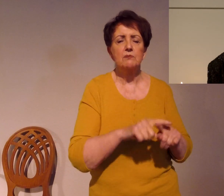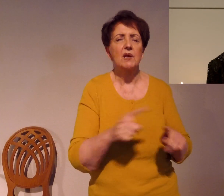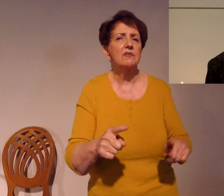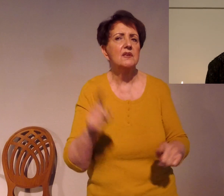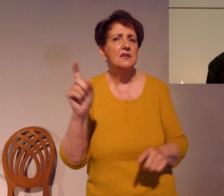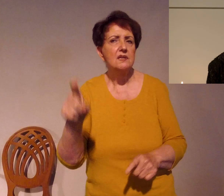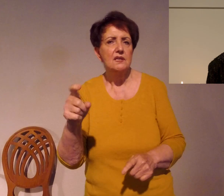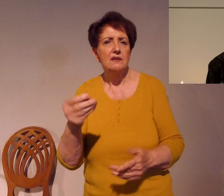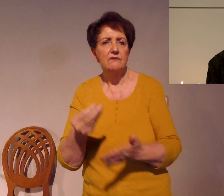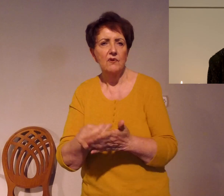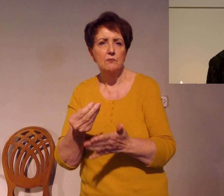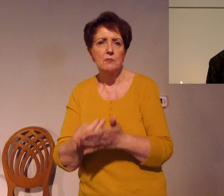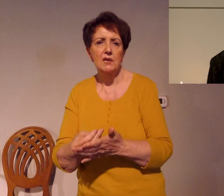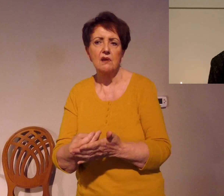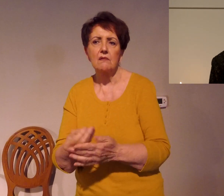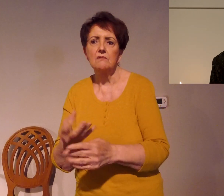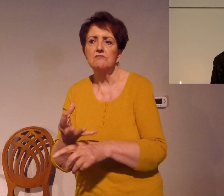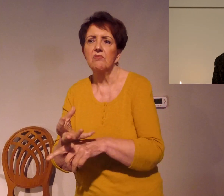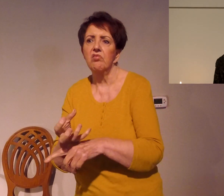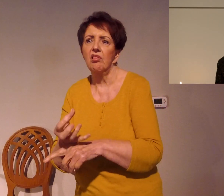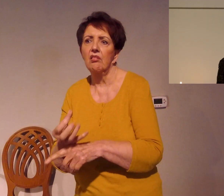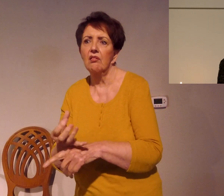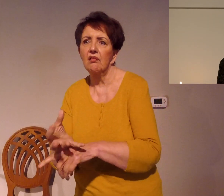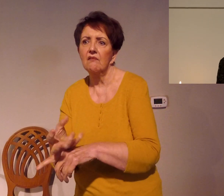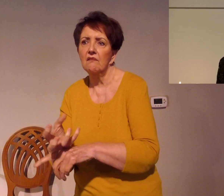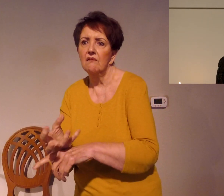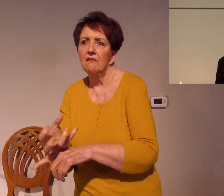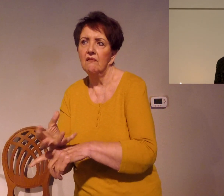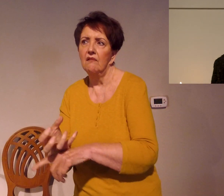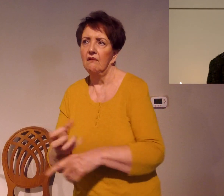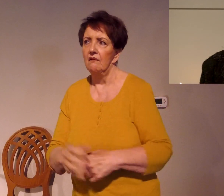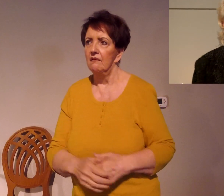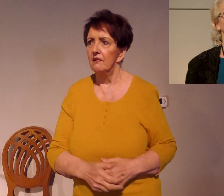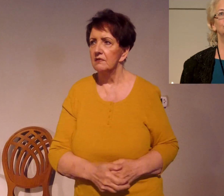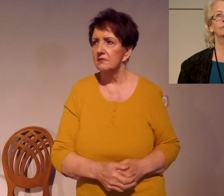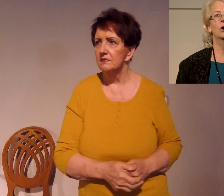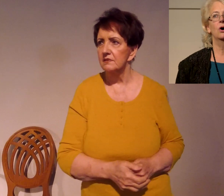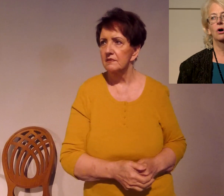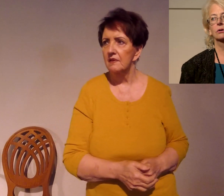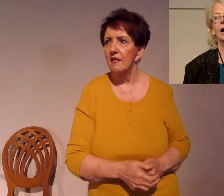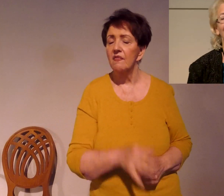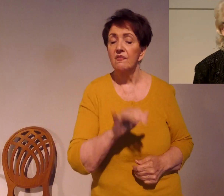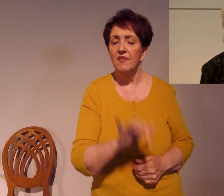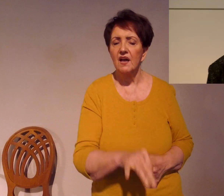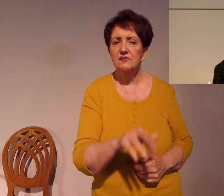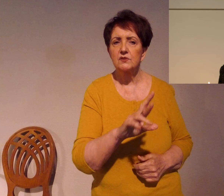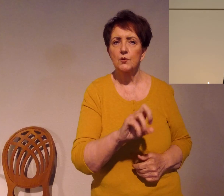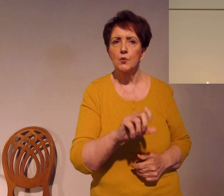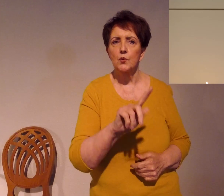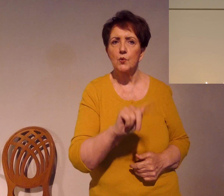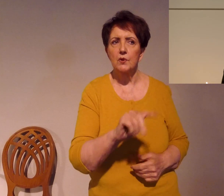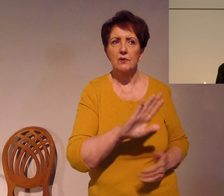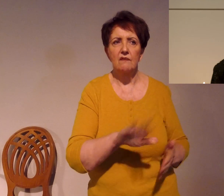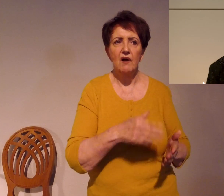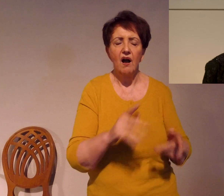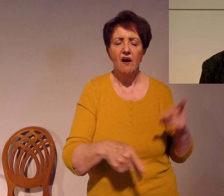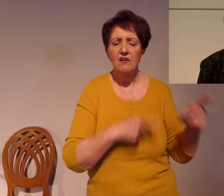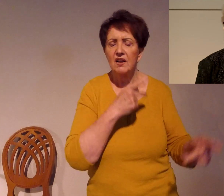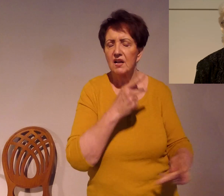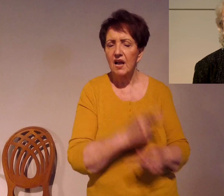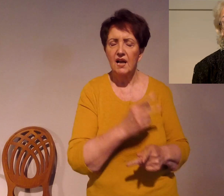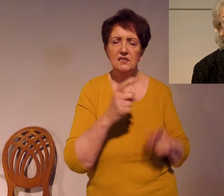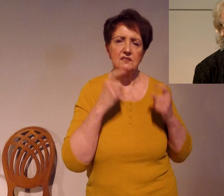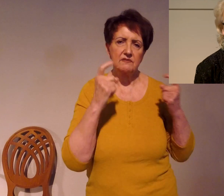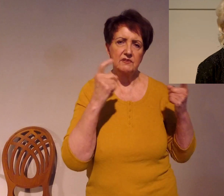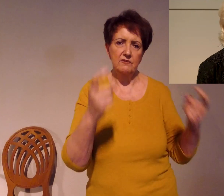in a covetous, avarice way that is the root of all kinds of evil.